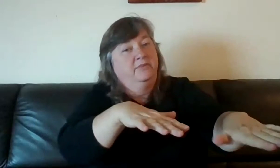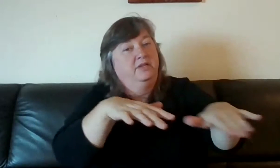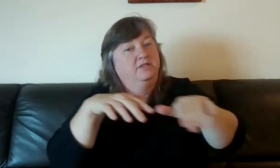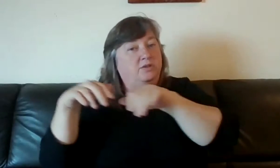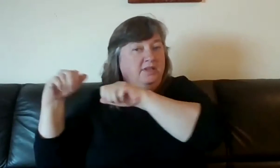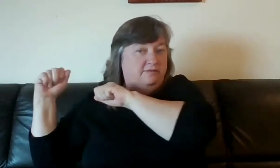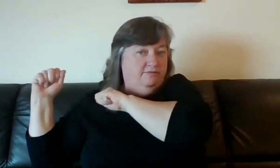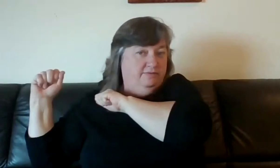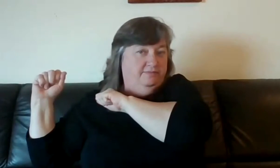To leave.